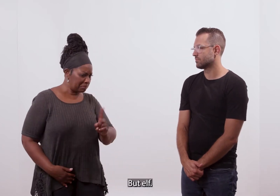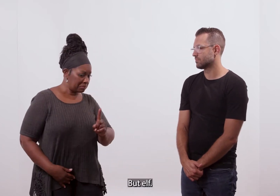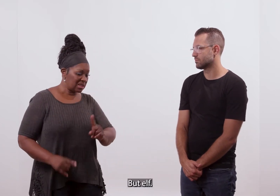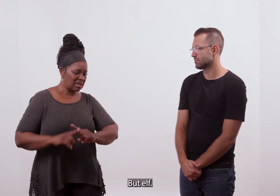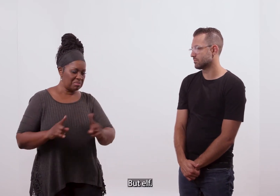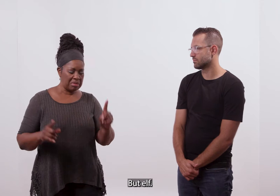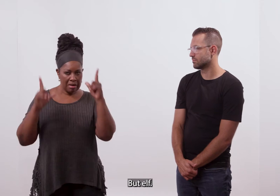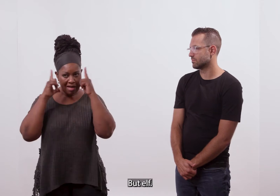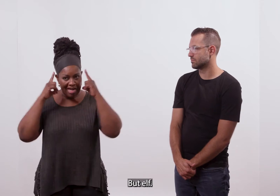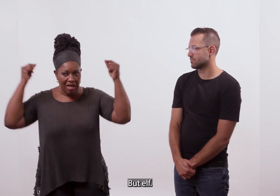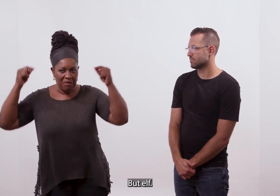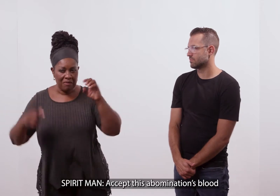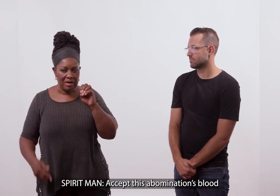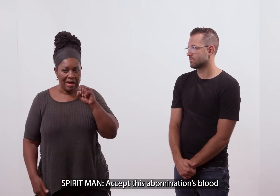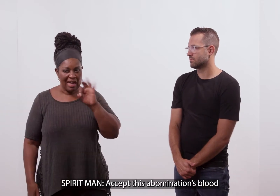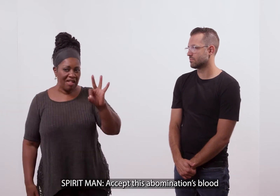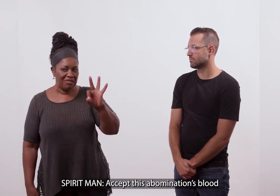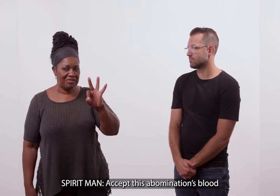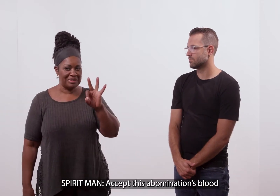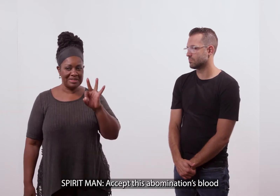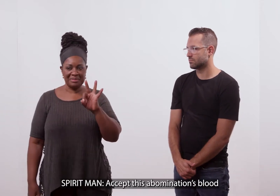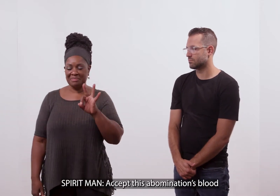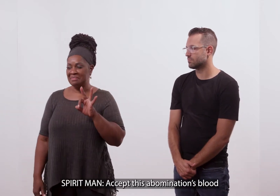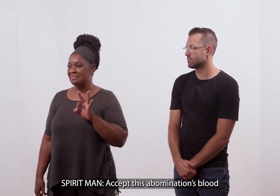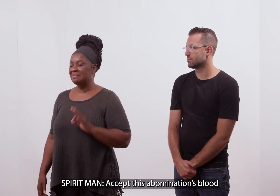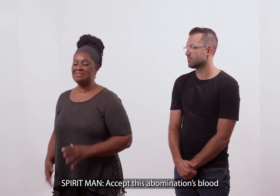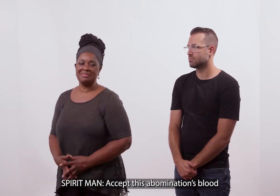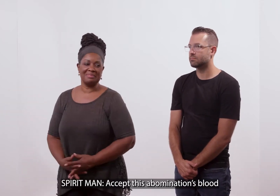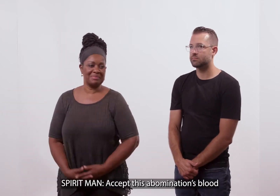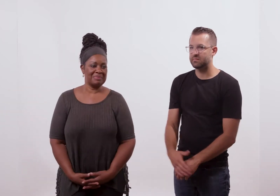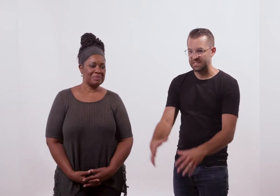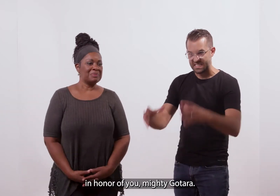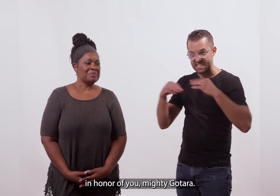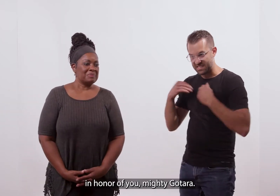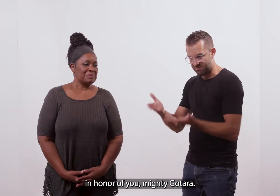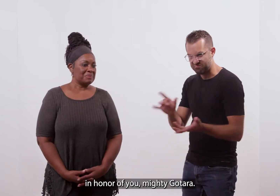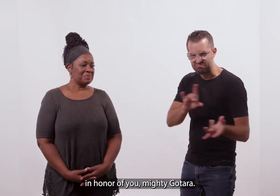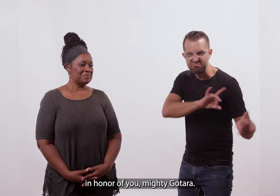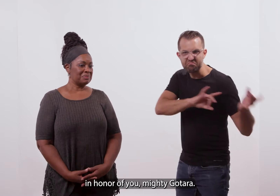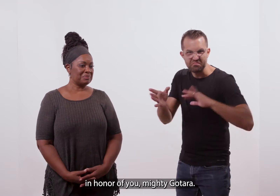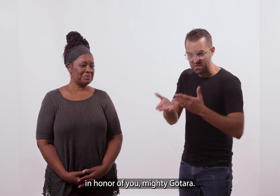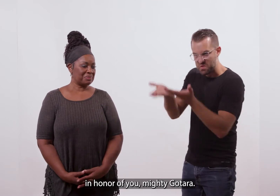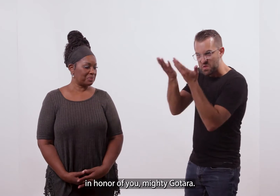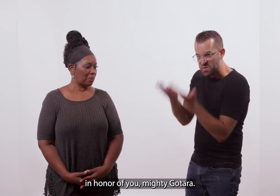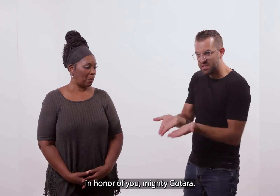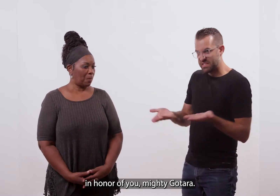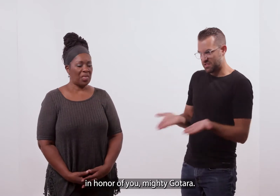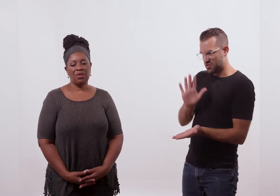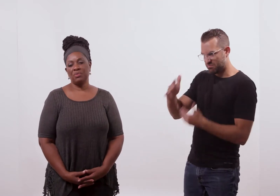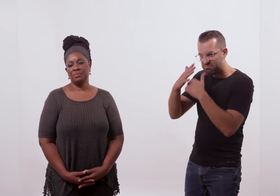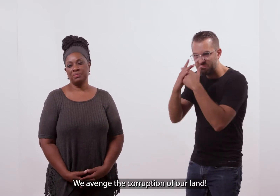but elf. Accept this abomination's blood in honor of you, mighty